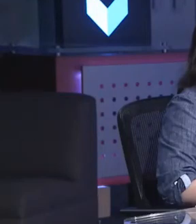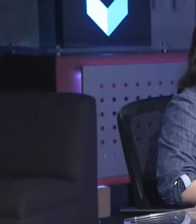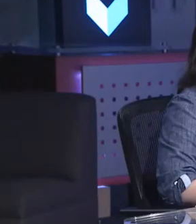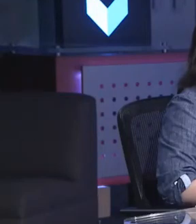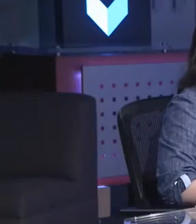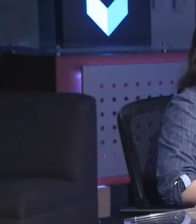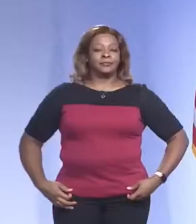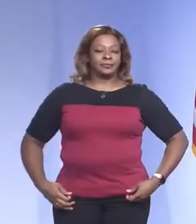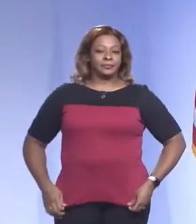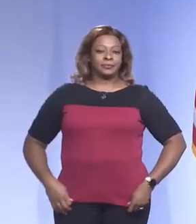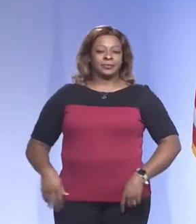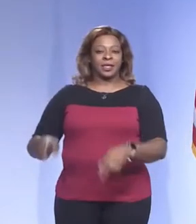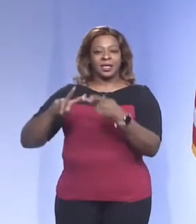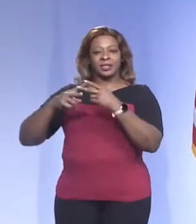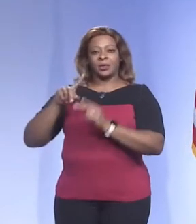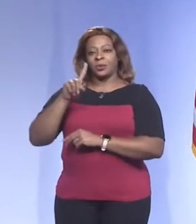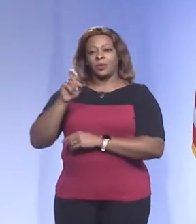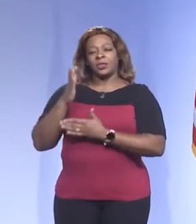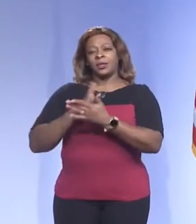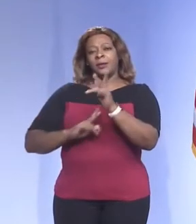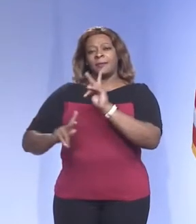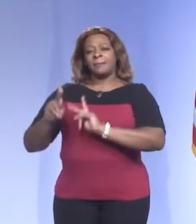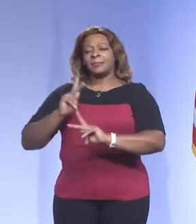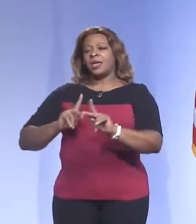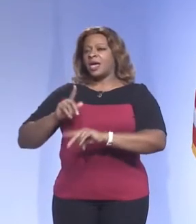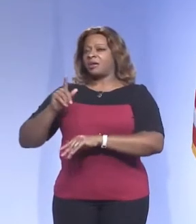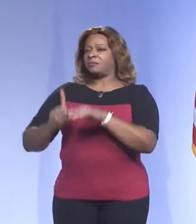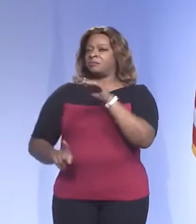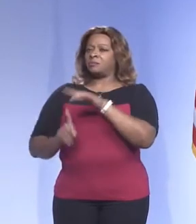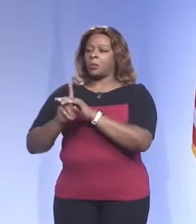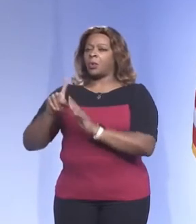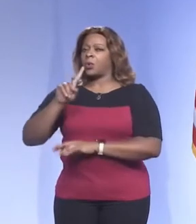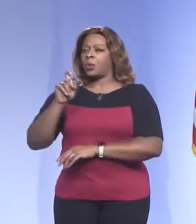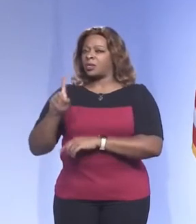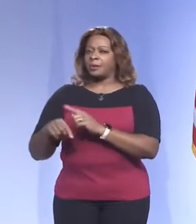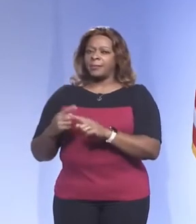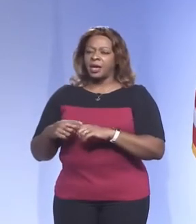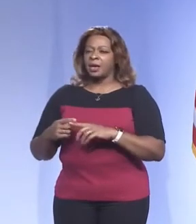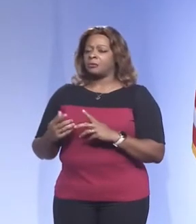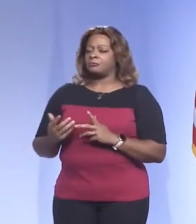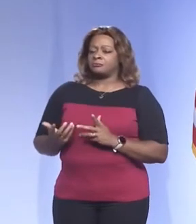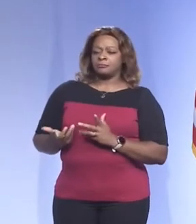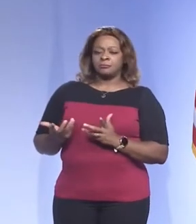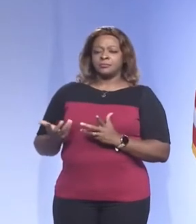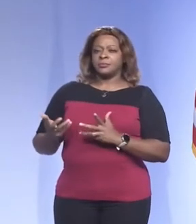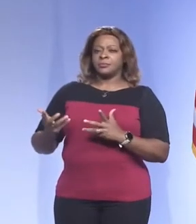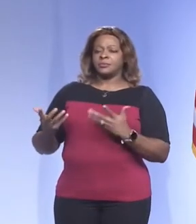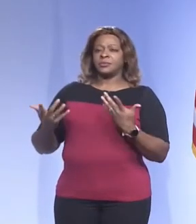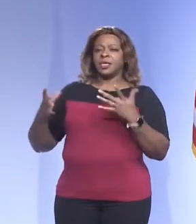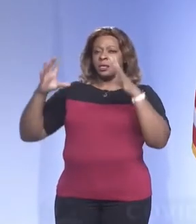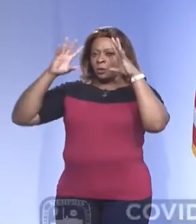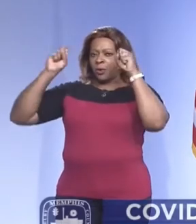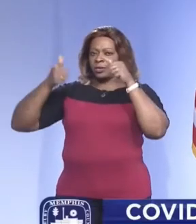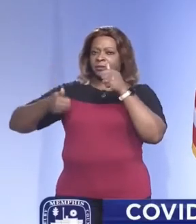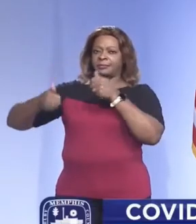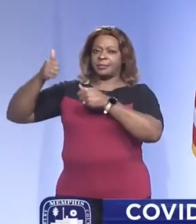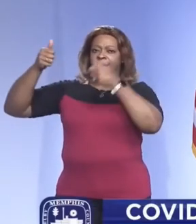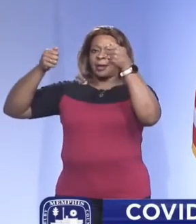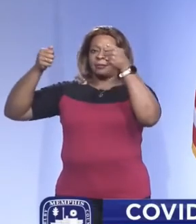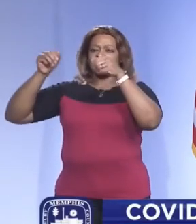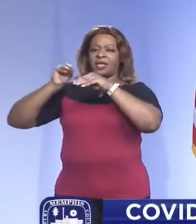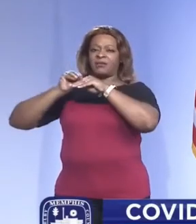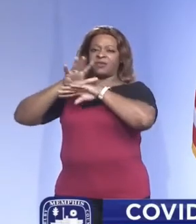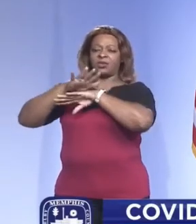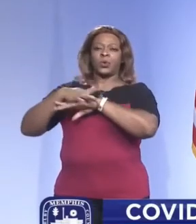Just real quick follow-up. Some people have raised questions about basically presidential administration influence on the